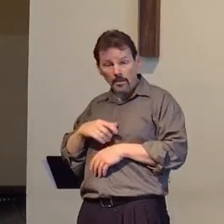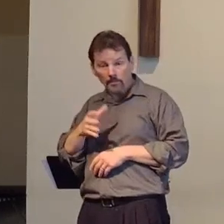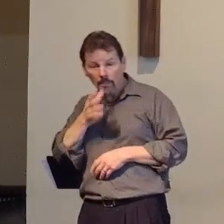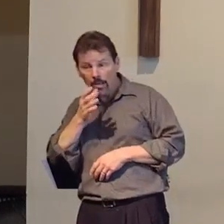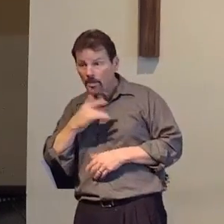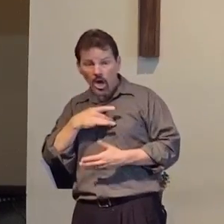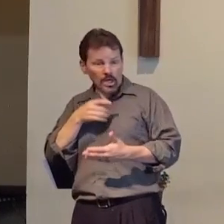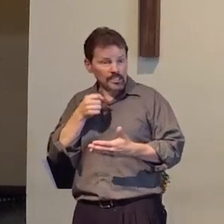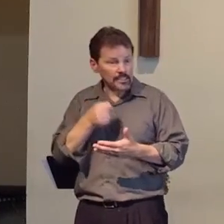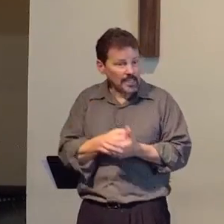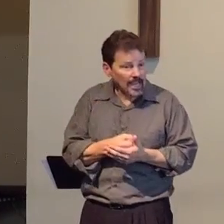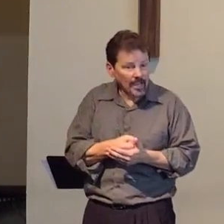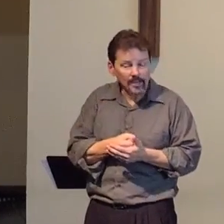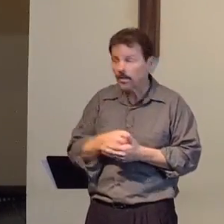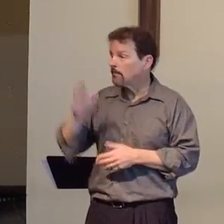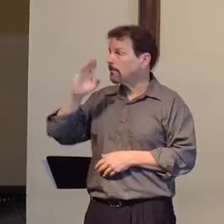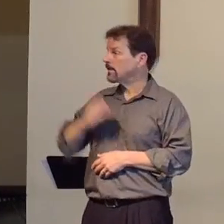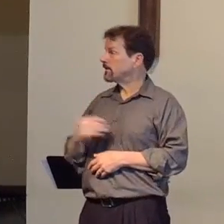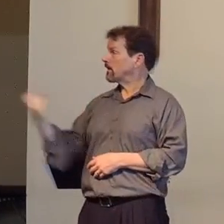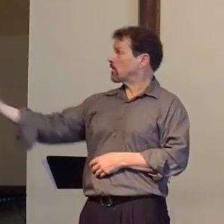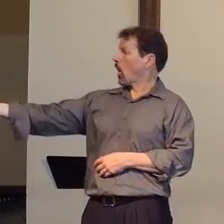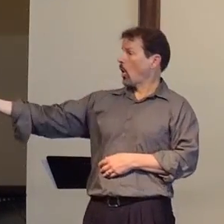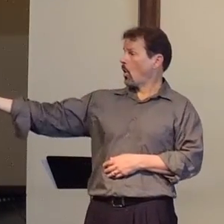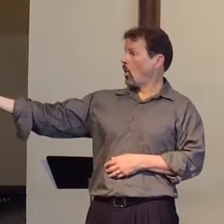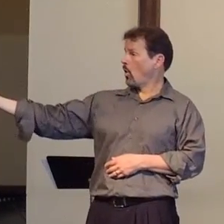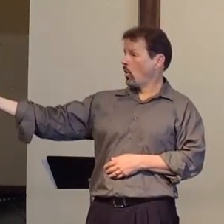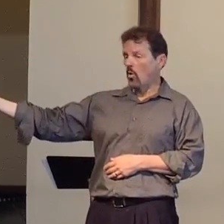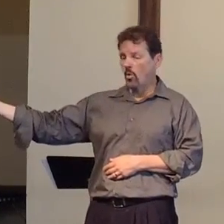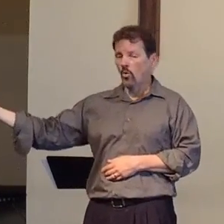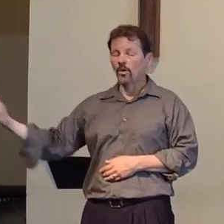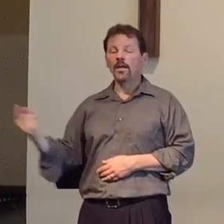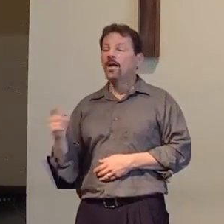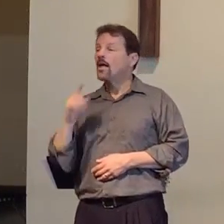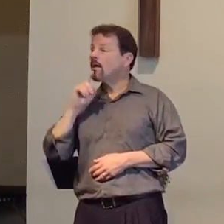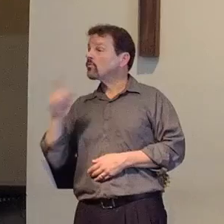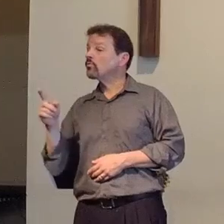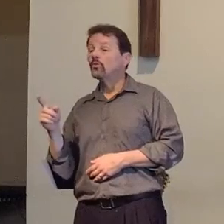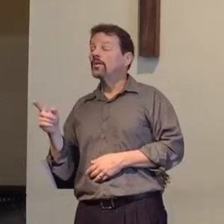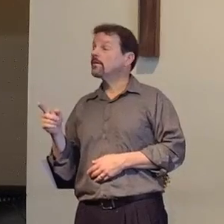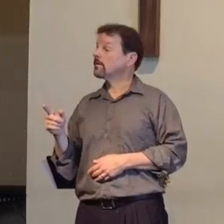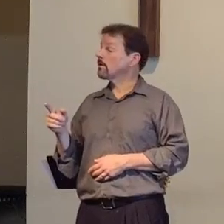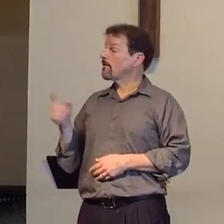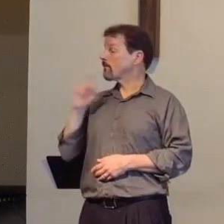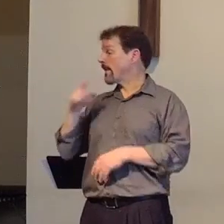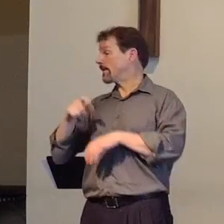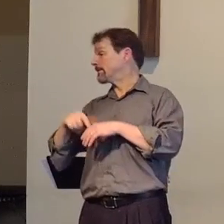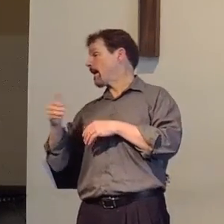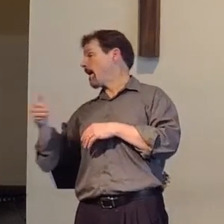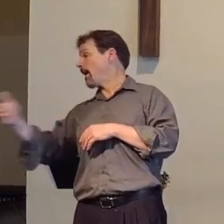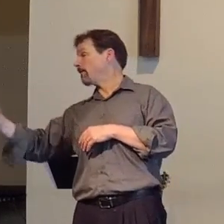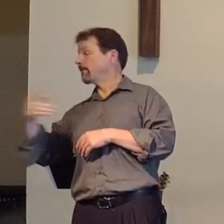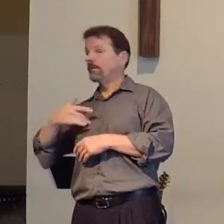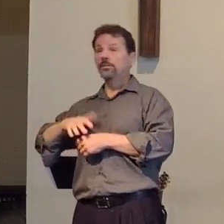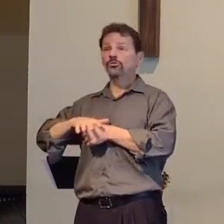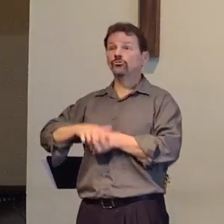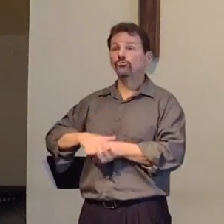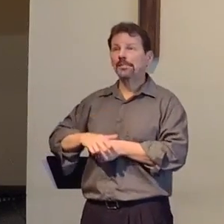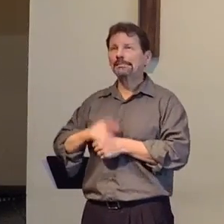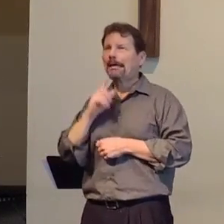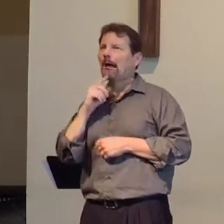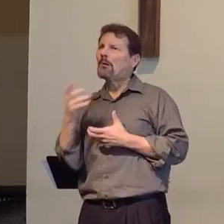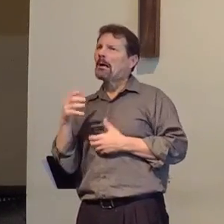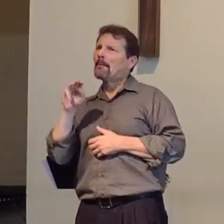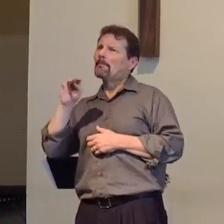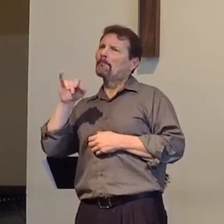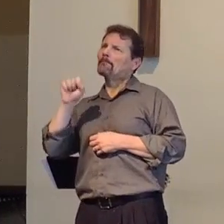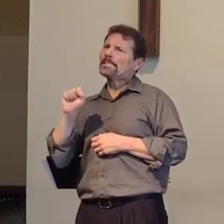be there as a mom for him, and neither can Greg. And only person he wants there with him during this stressful time is Miss Anne, as she